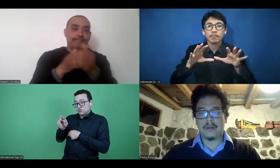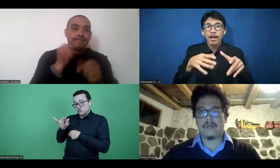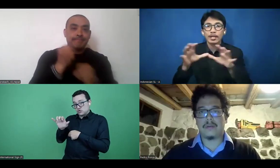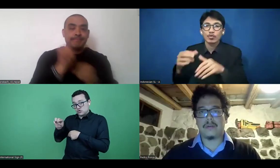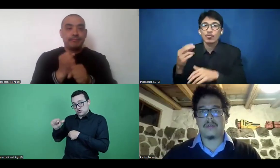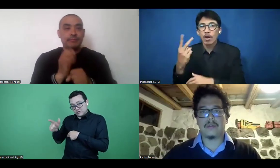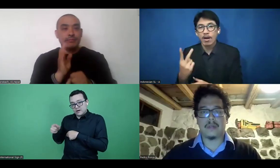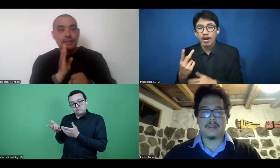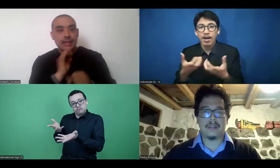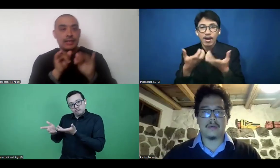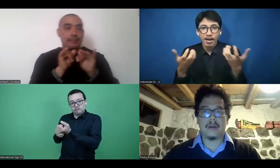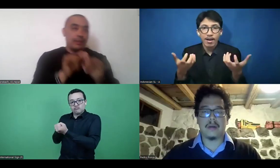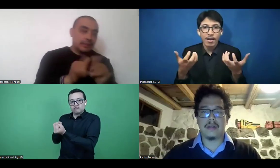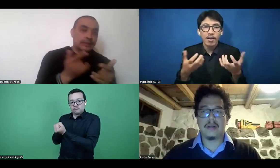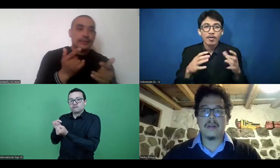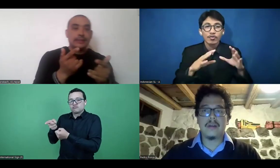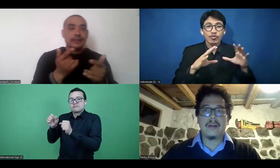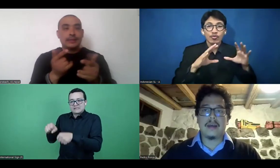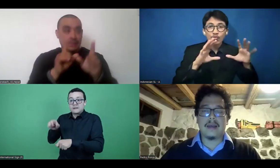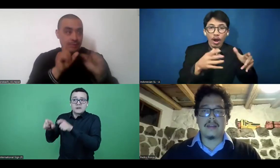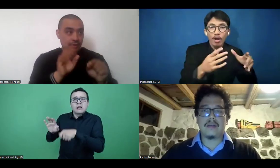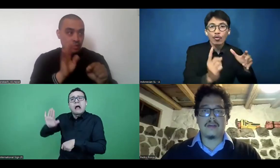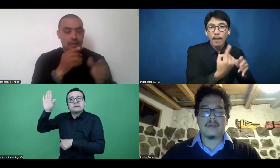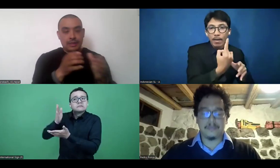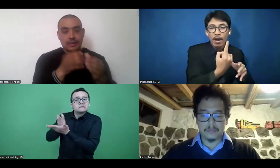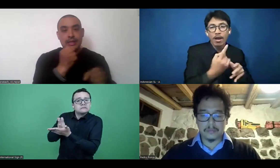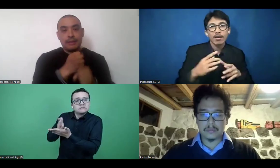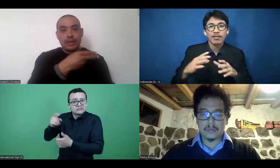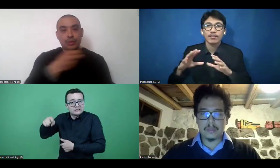interpretation for those grantees that require it. And